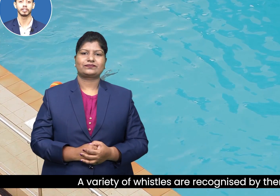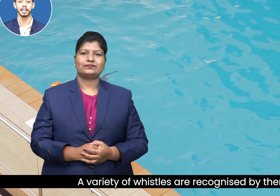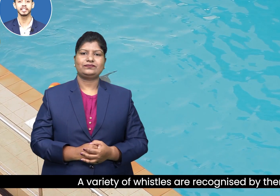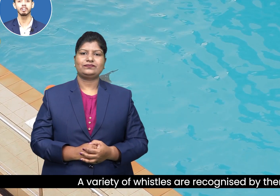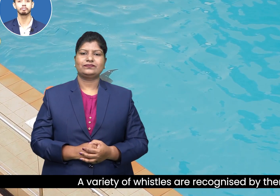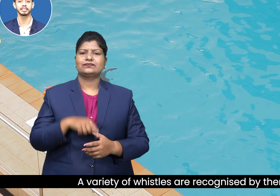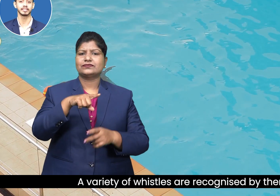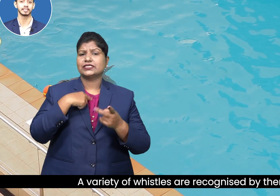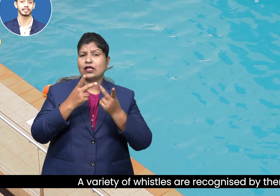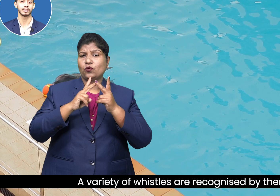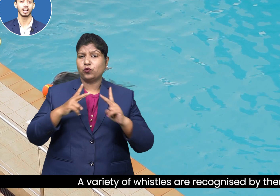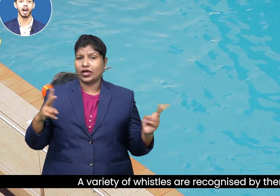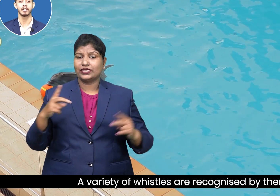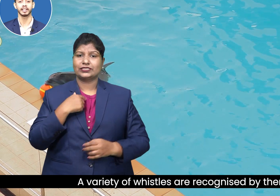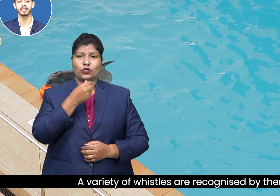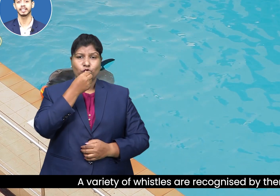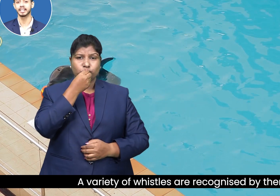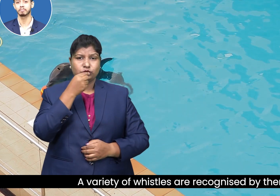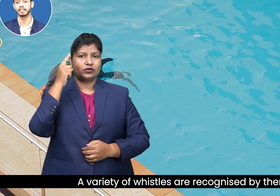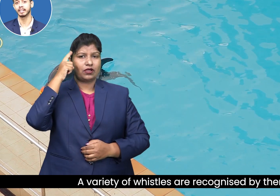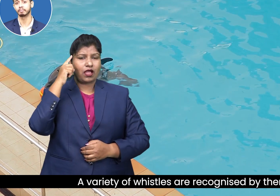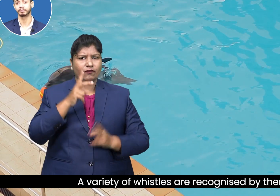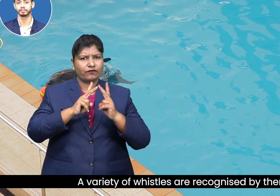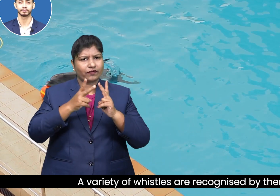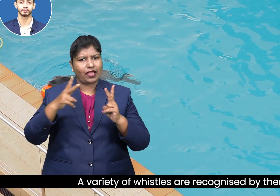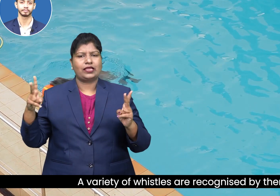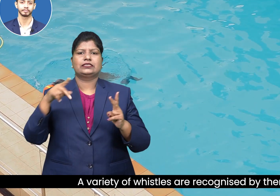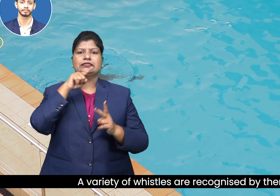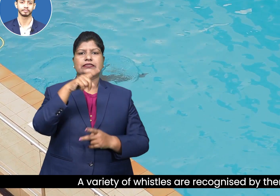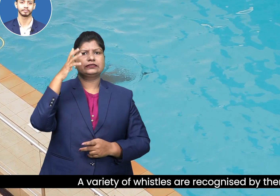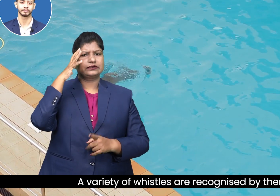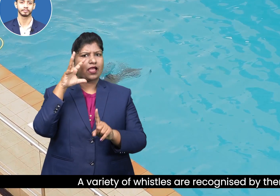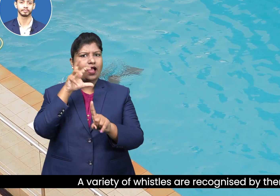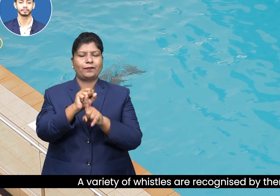A variety of whistles are recognized by them.